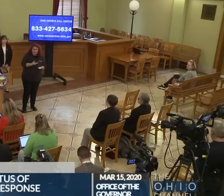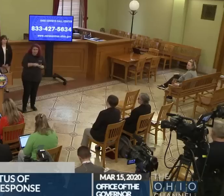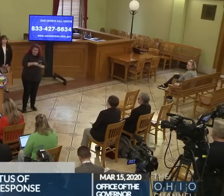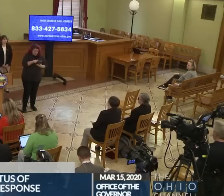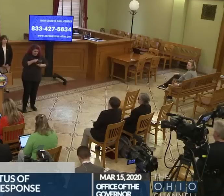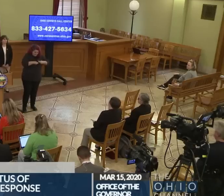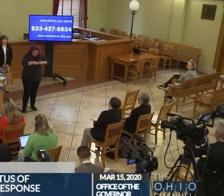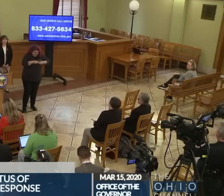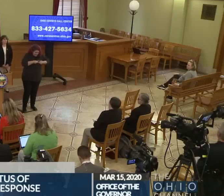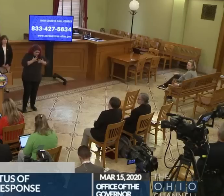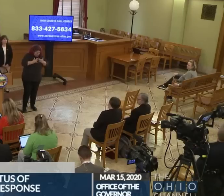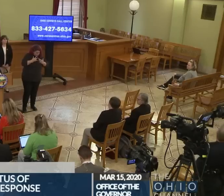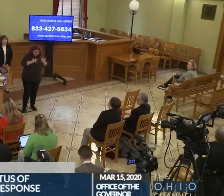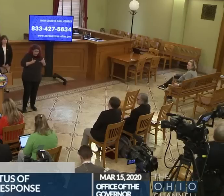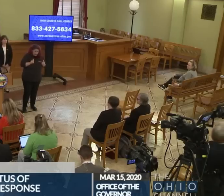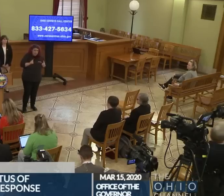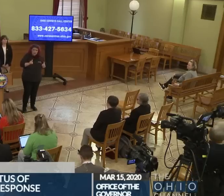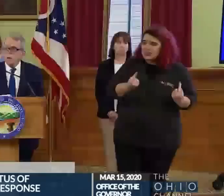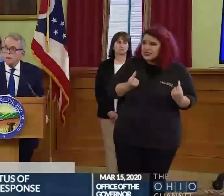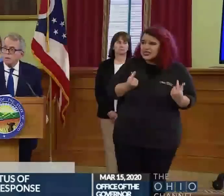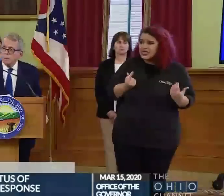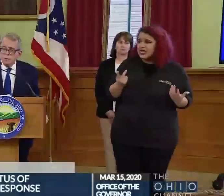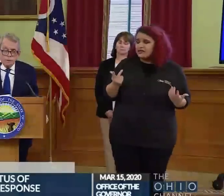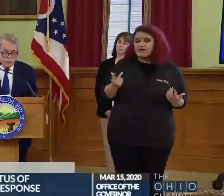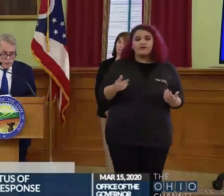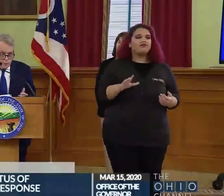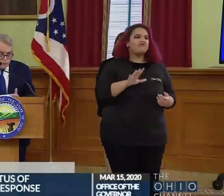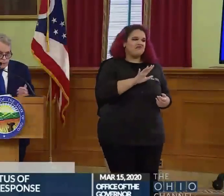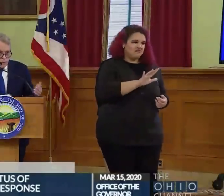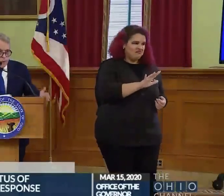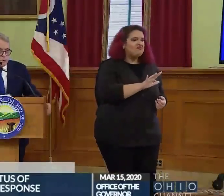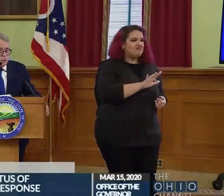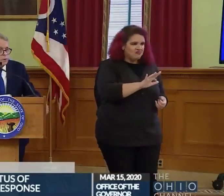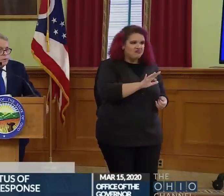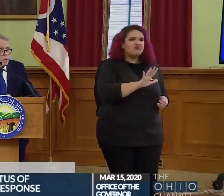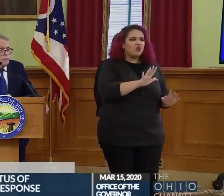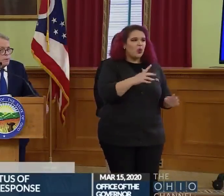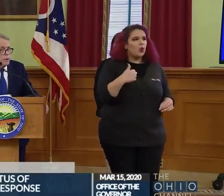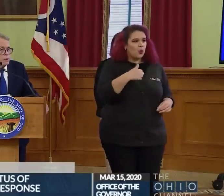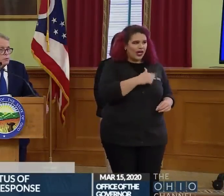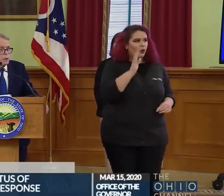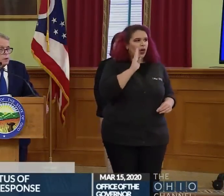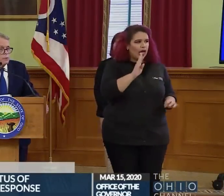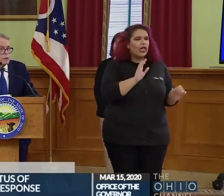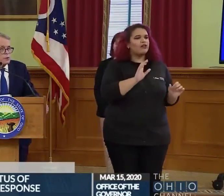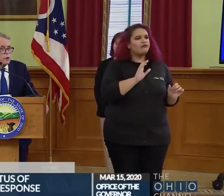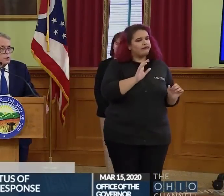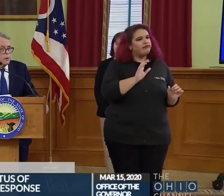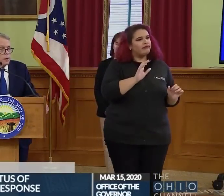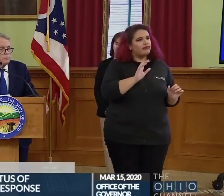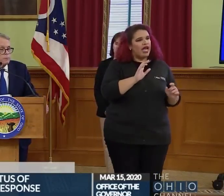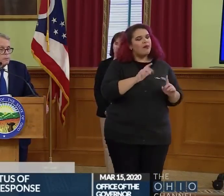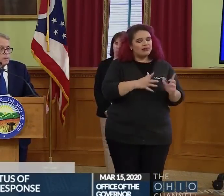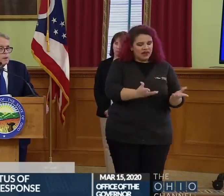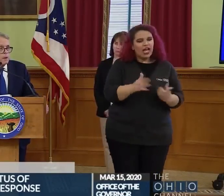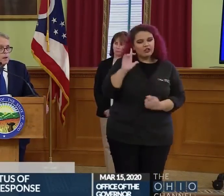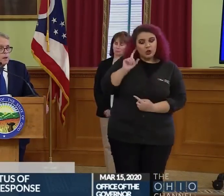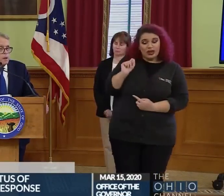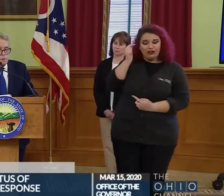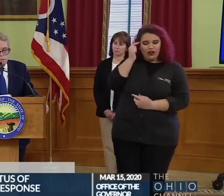bills? Jim, we're going to continue to do some of the things that the Lieutenant Governor has talked about.